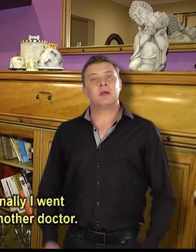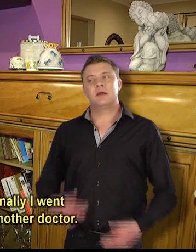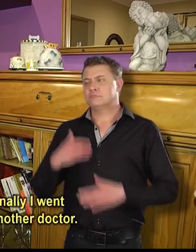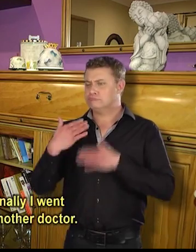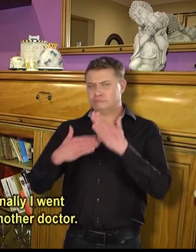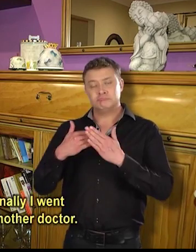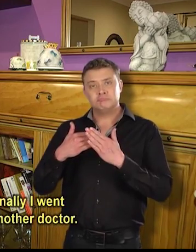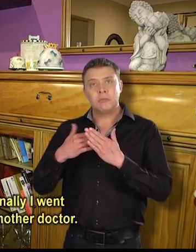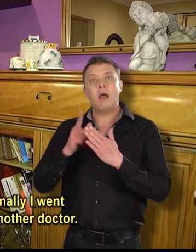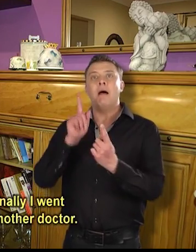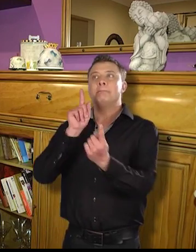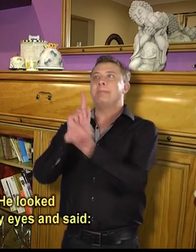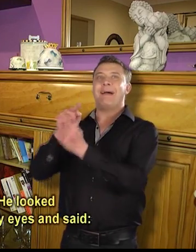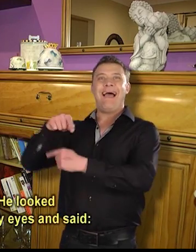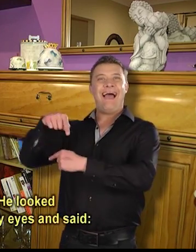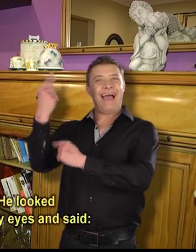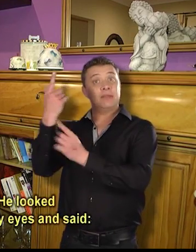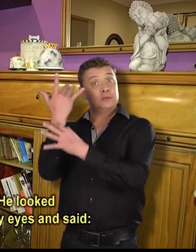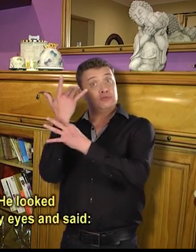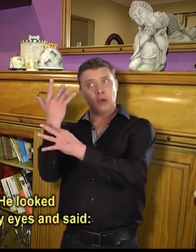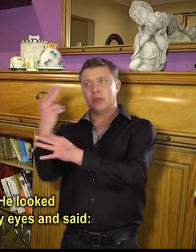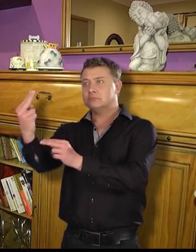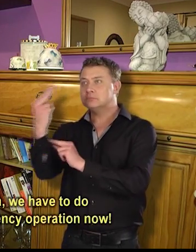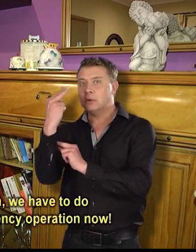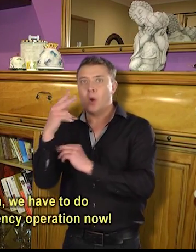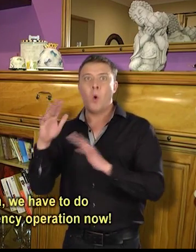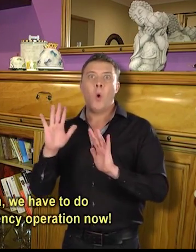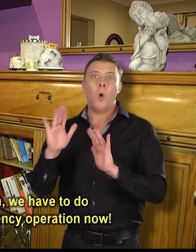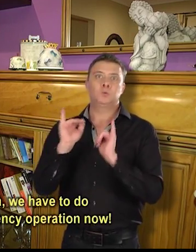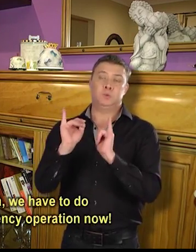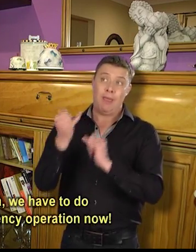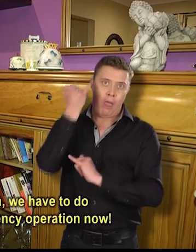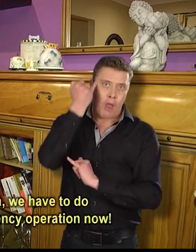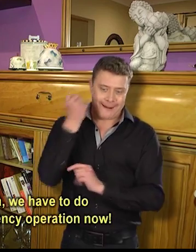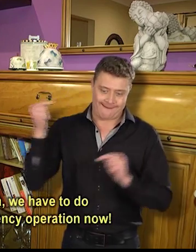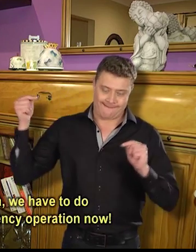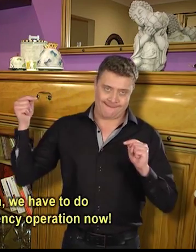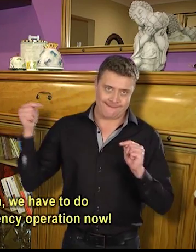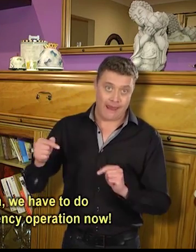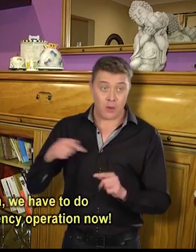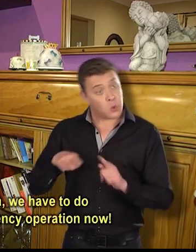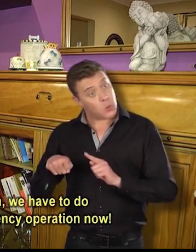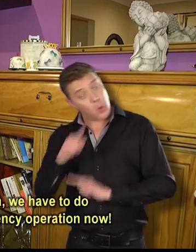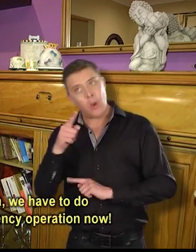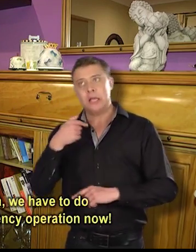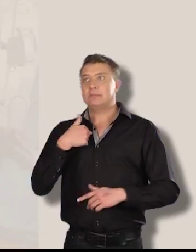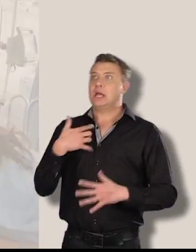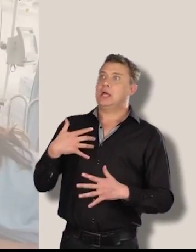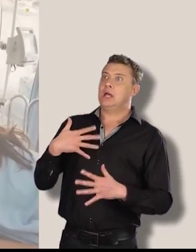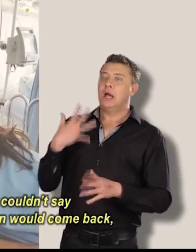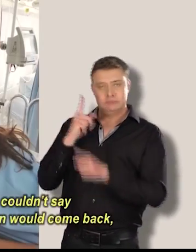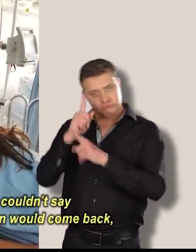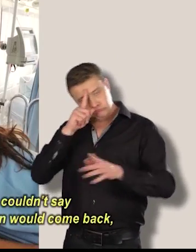Finally, I went to another doctor, and when he looked into my eyes, he said, Donna, we have to give you an emergency operation